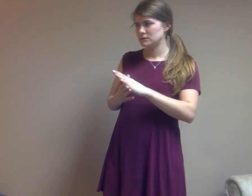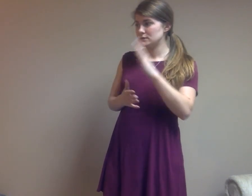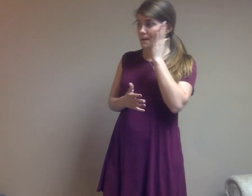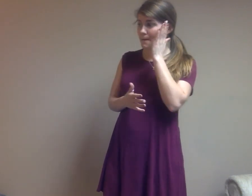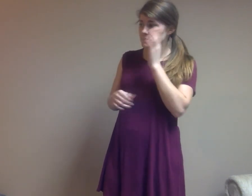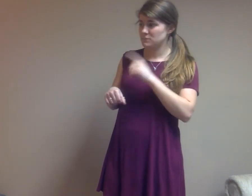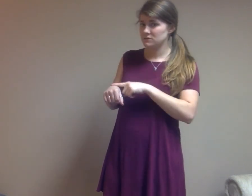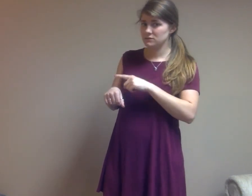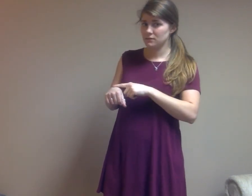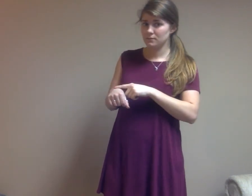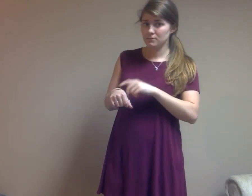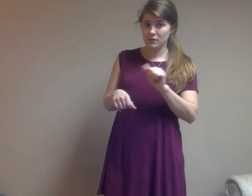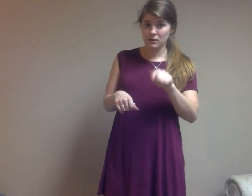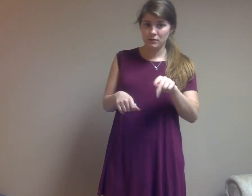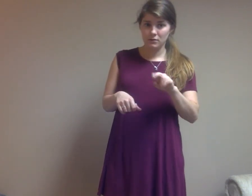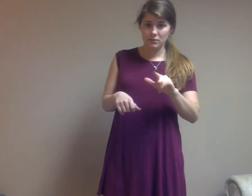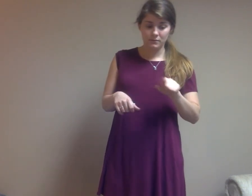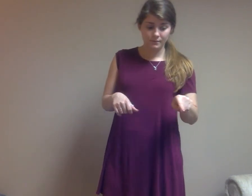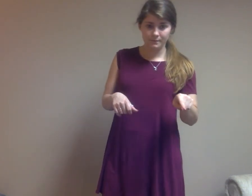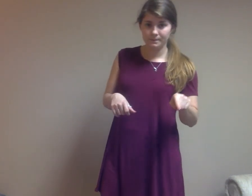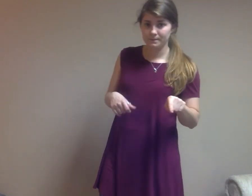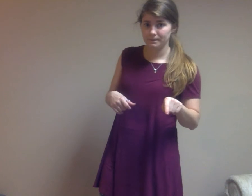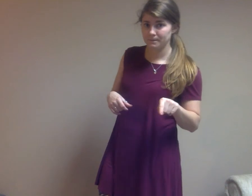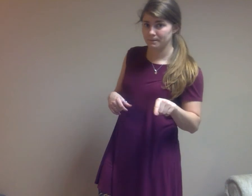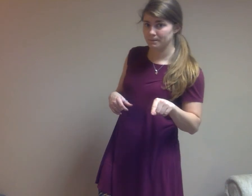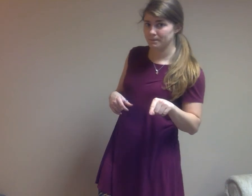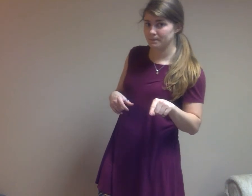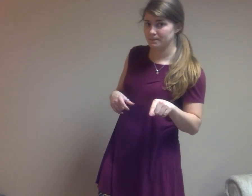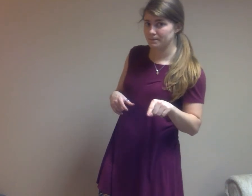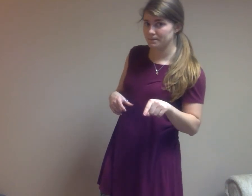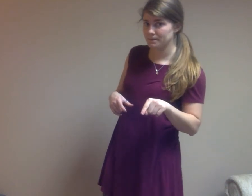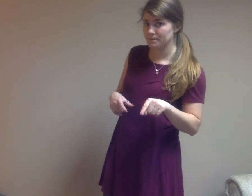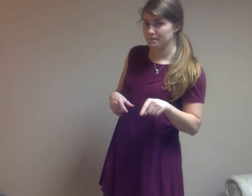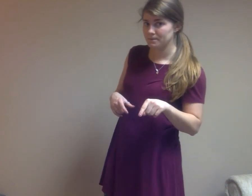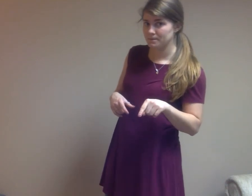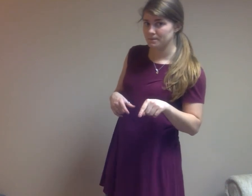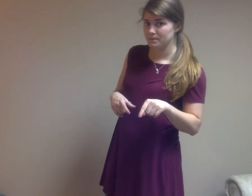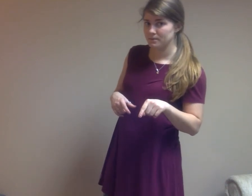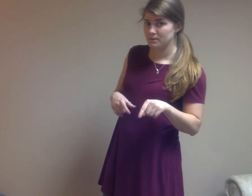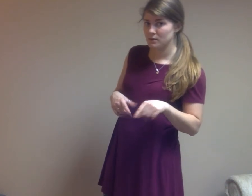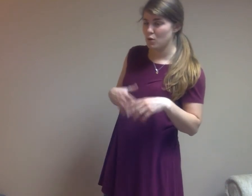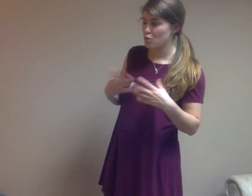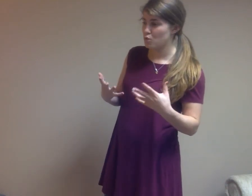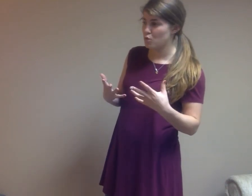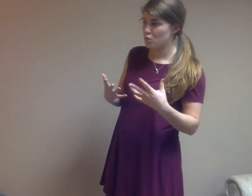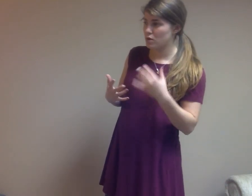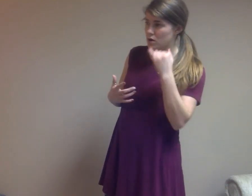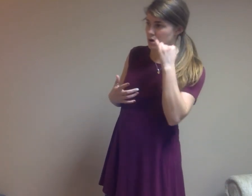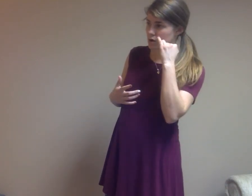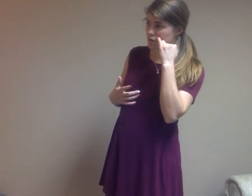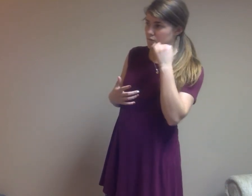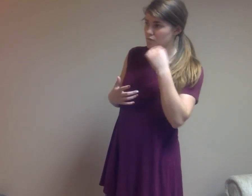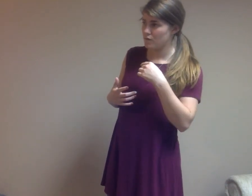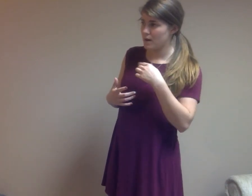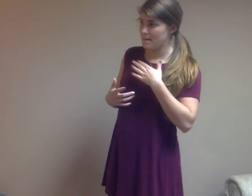quick. I just ran upstairs, can I have a kiss, Marshall, bye. And that was the only thing that I didn't cry, but. So do you think